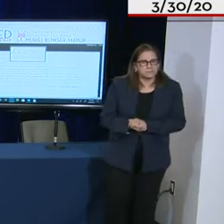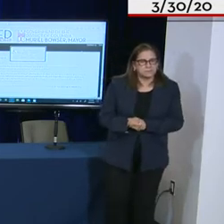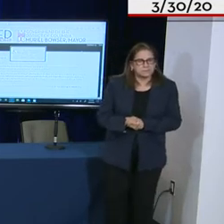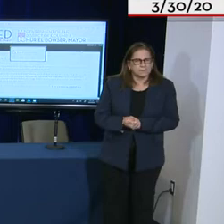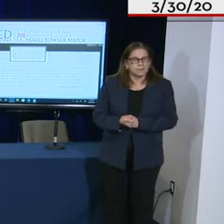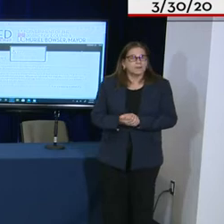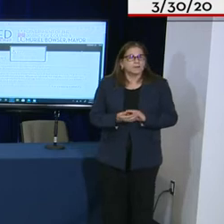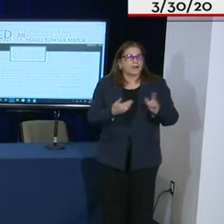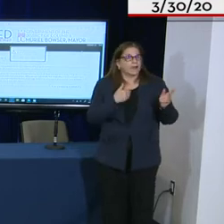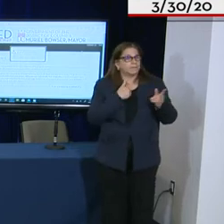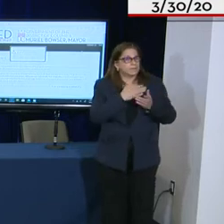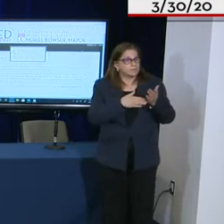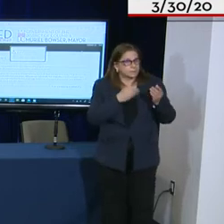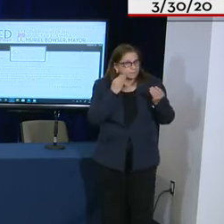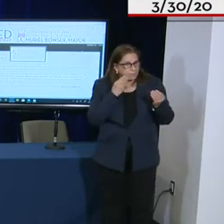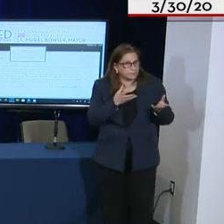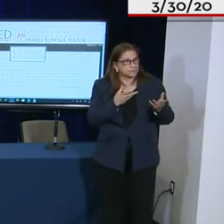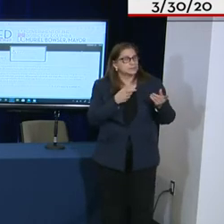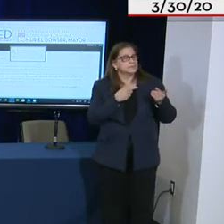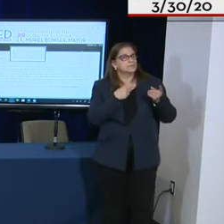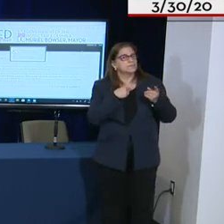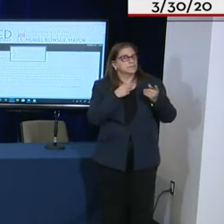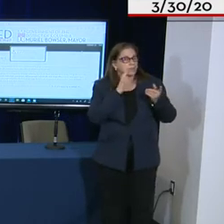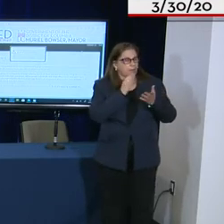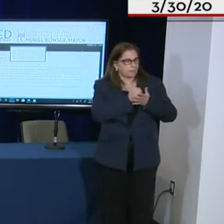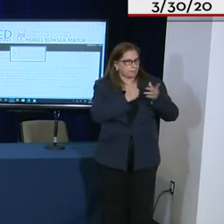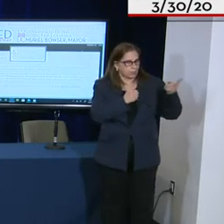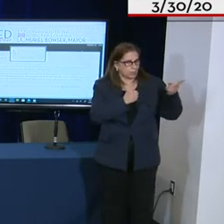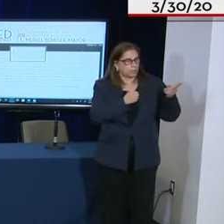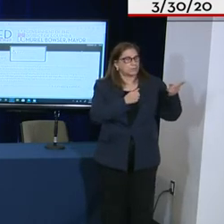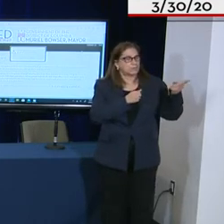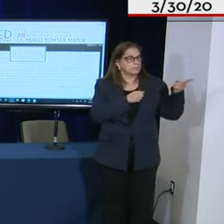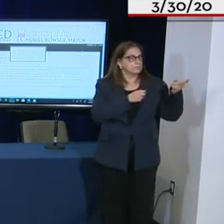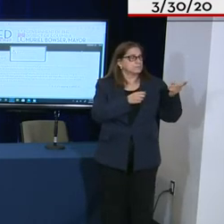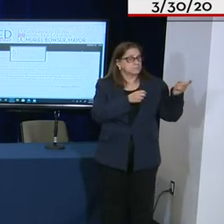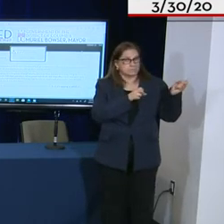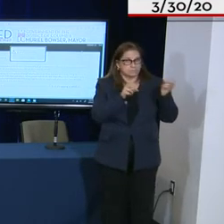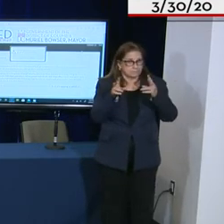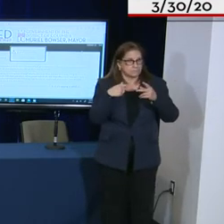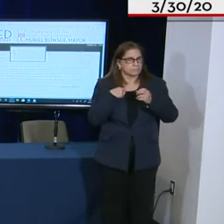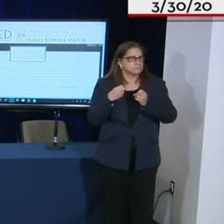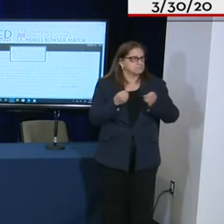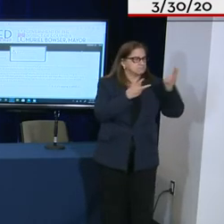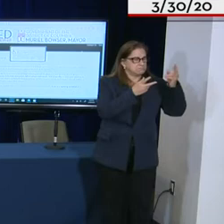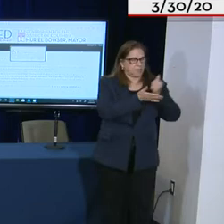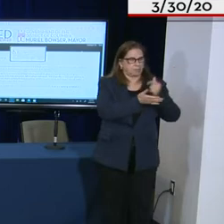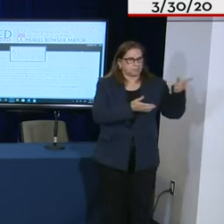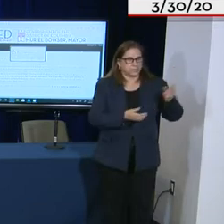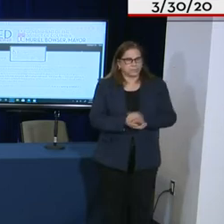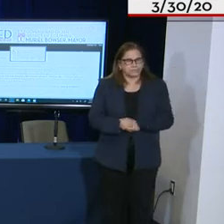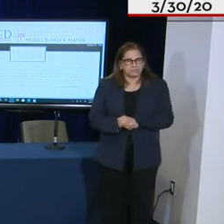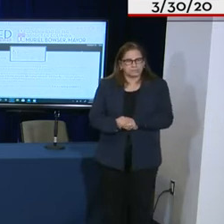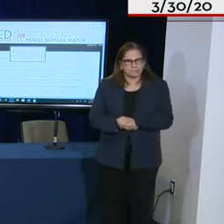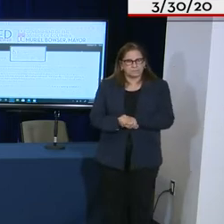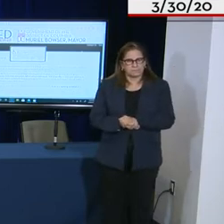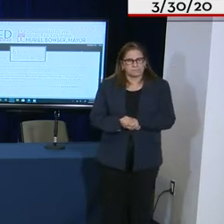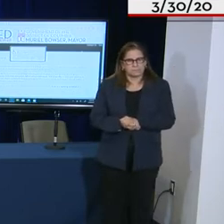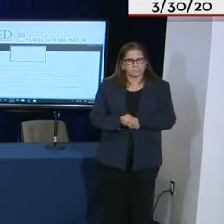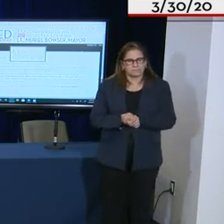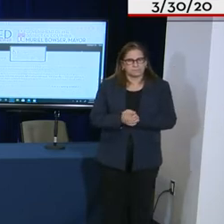the system. All right, our next question is from Karla Ferris in Ward 4. Karla, you are